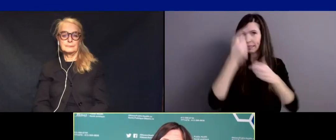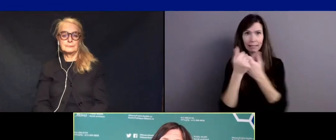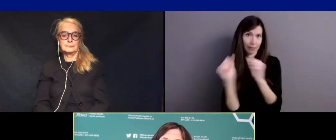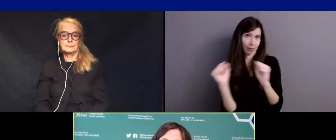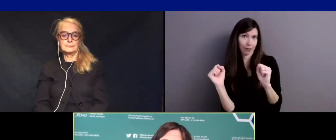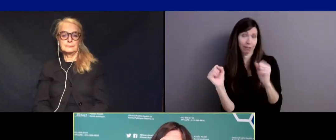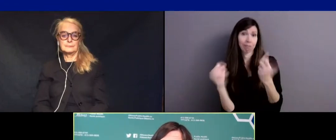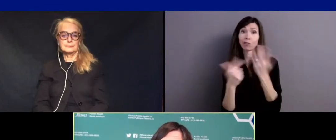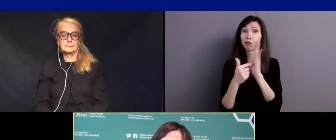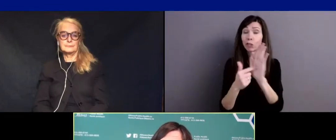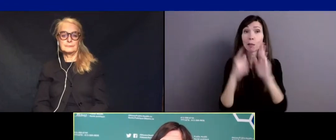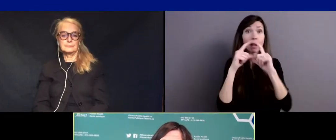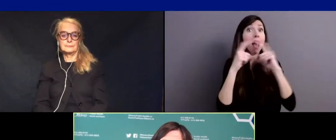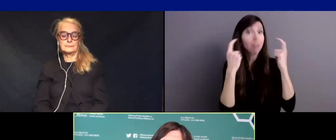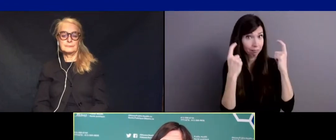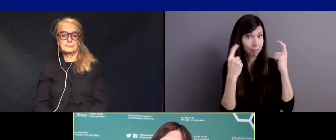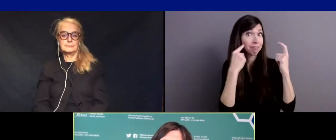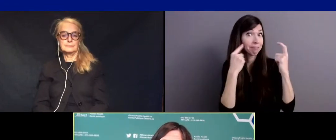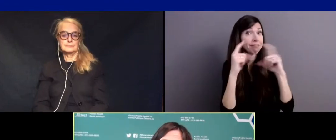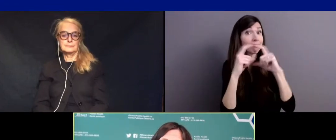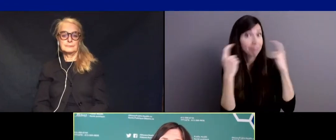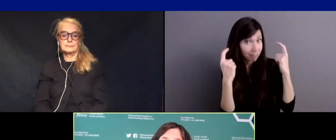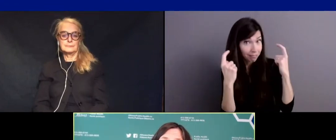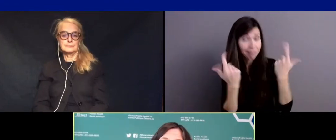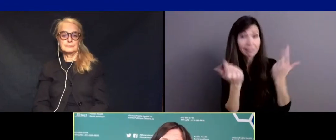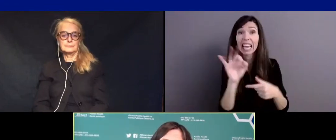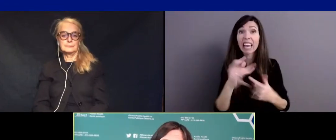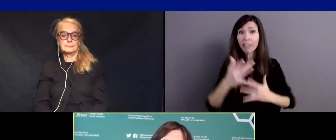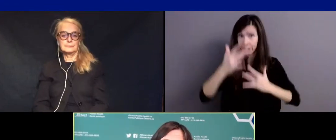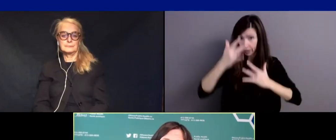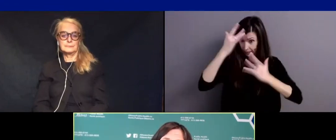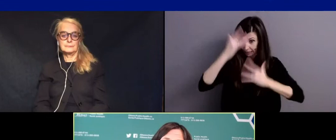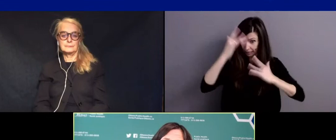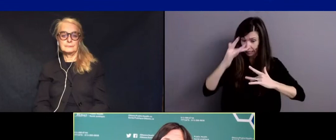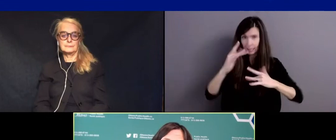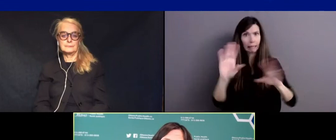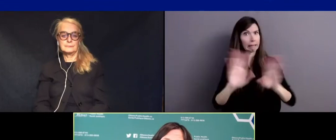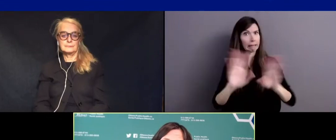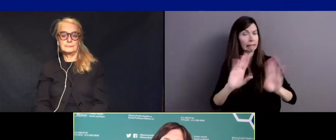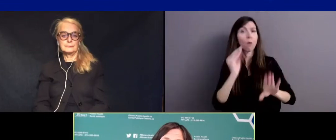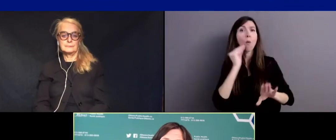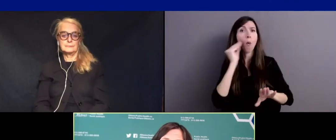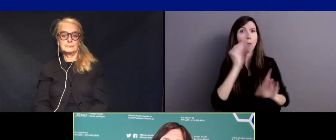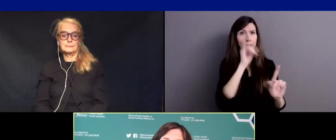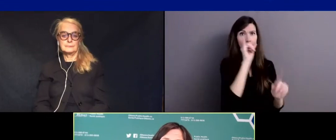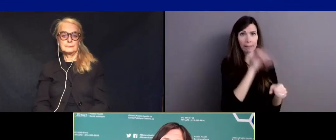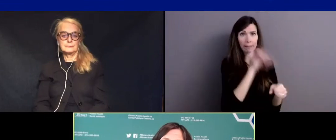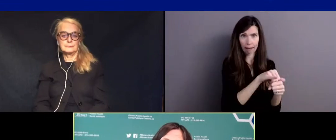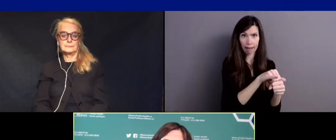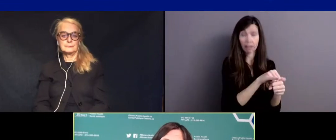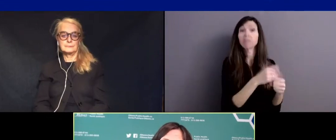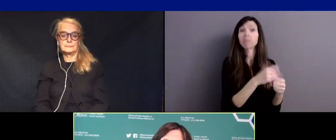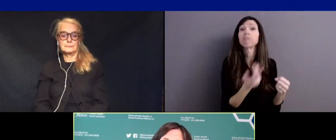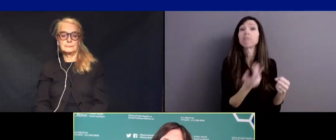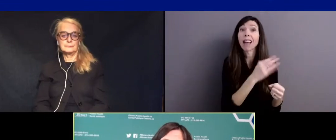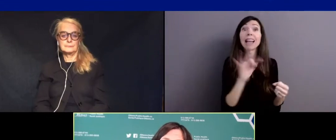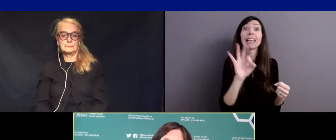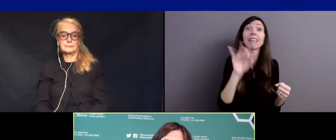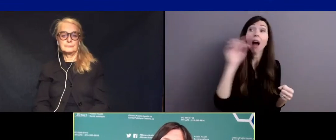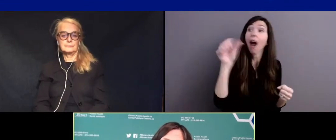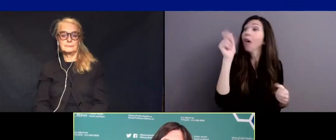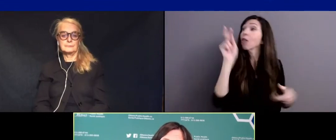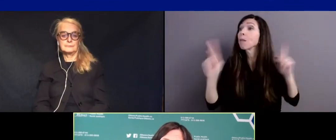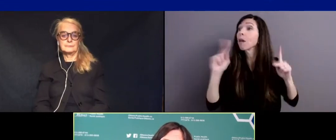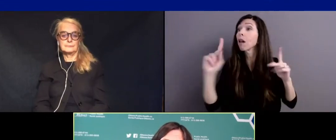mask, isolating from others when you're sick, staying 2 meters apart from those outside your household, and exercising